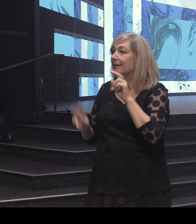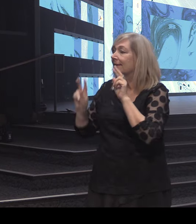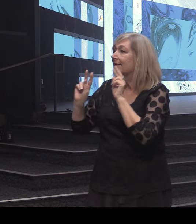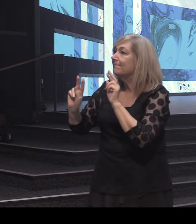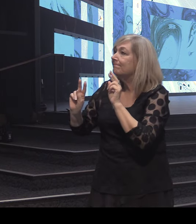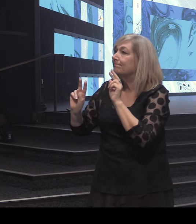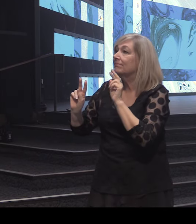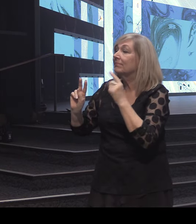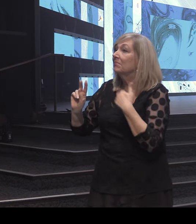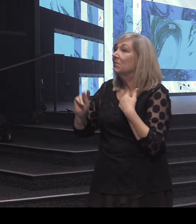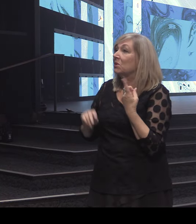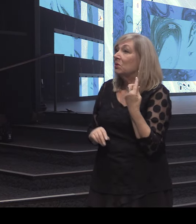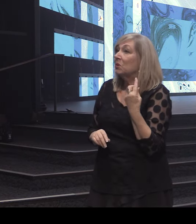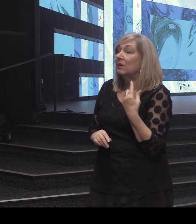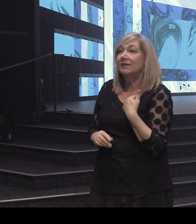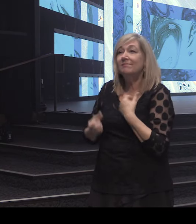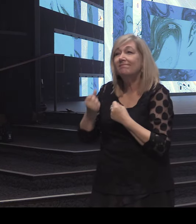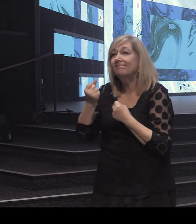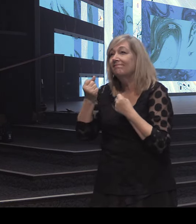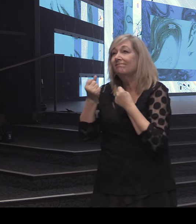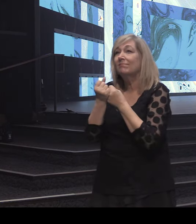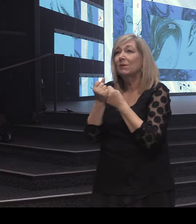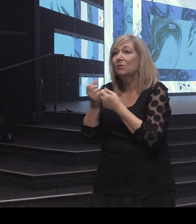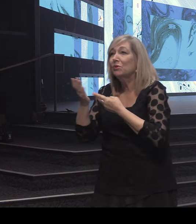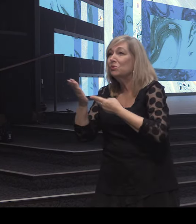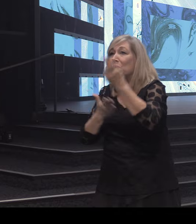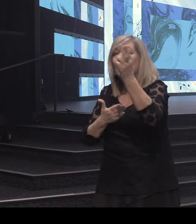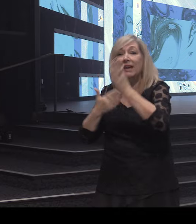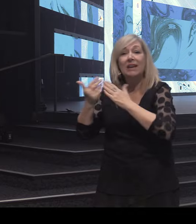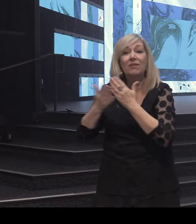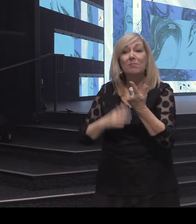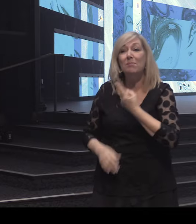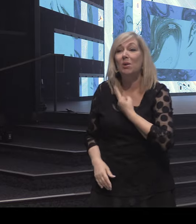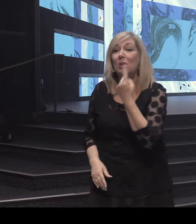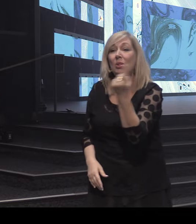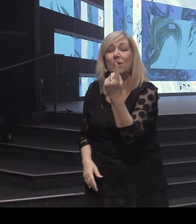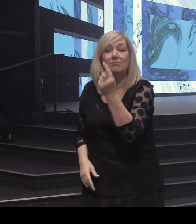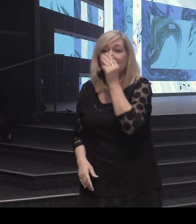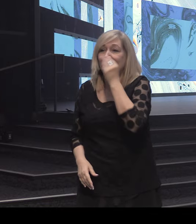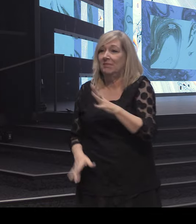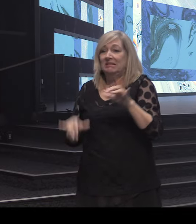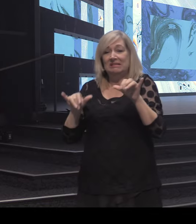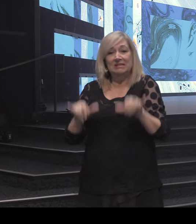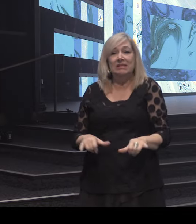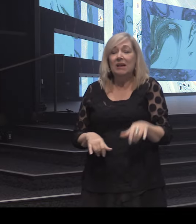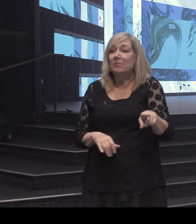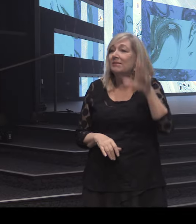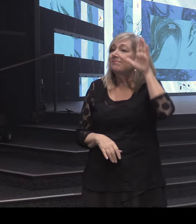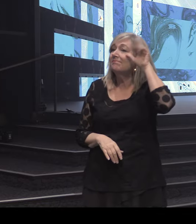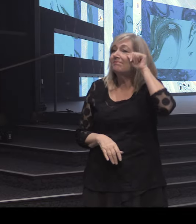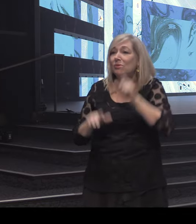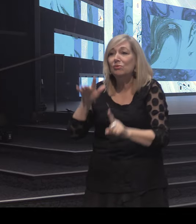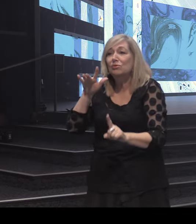truth, even if I stand alone. Even if all of you guys seem to have forgotten about God being with